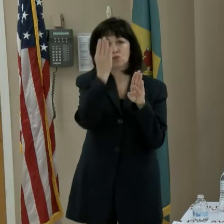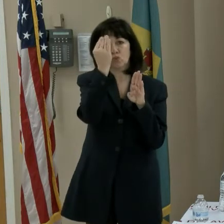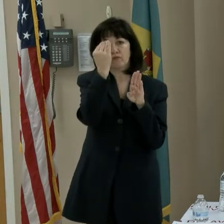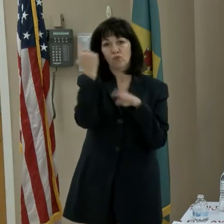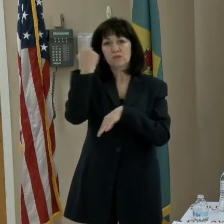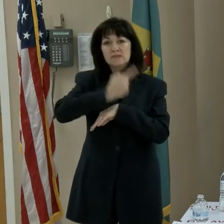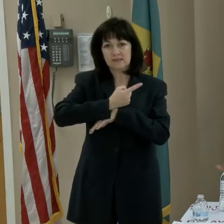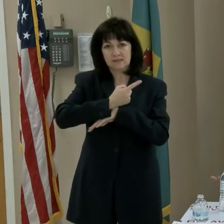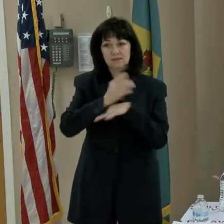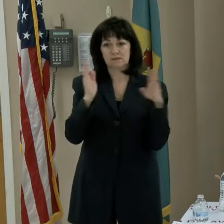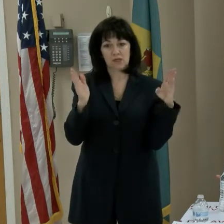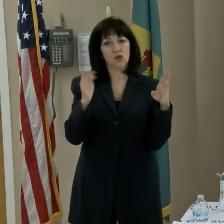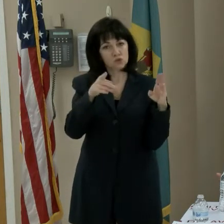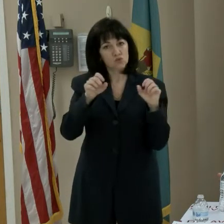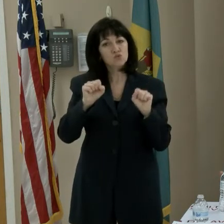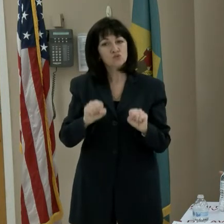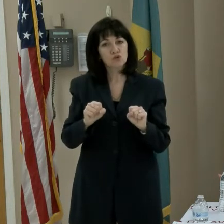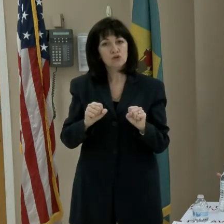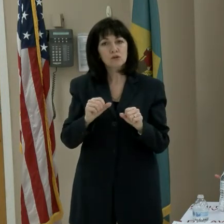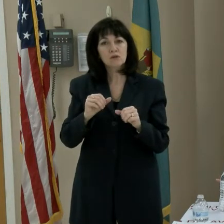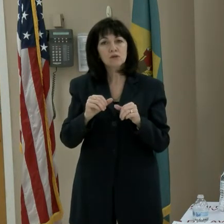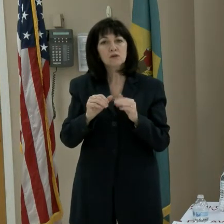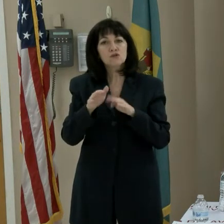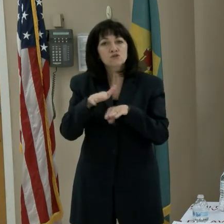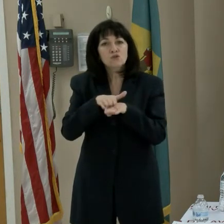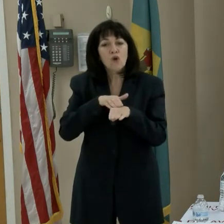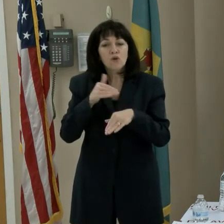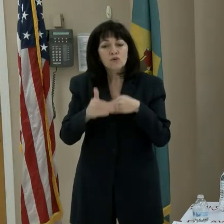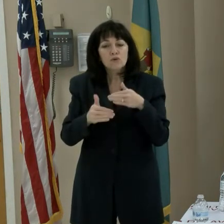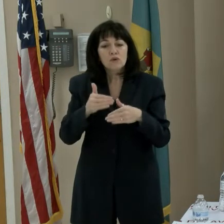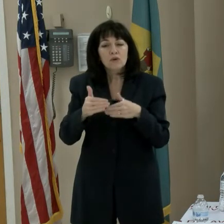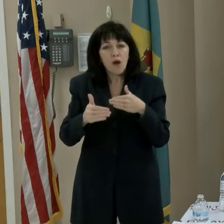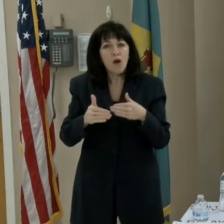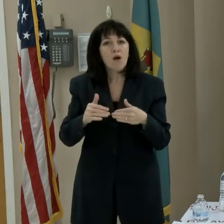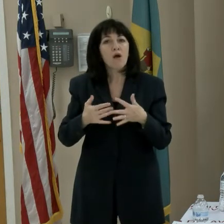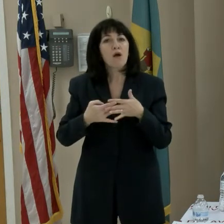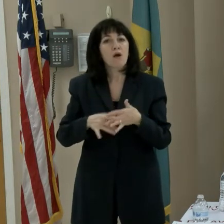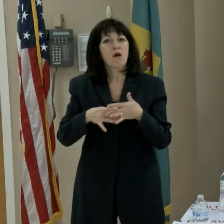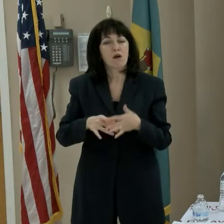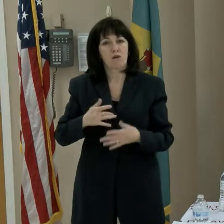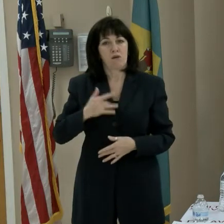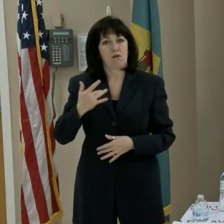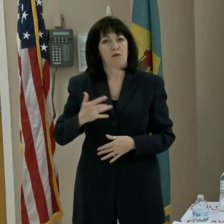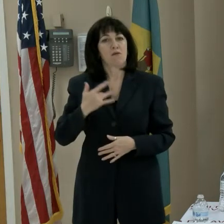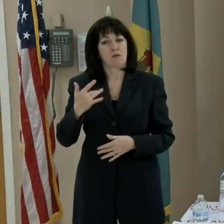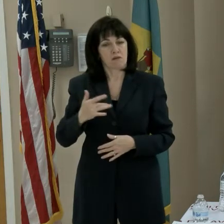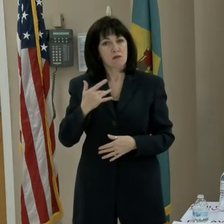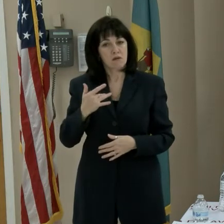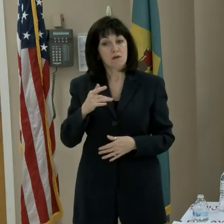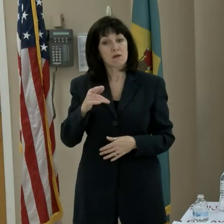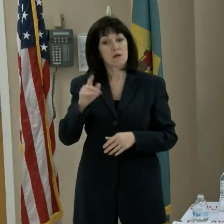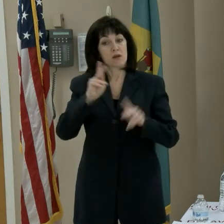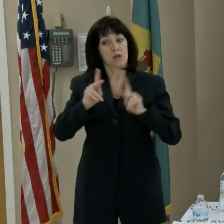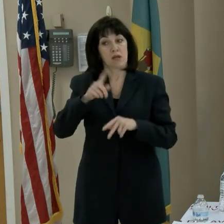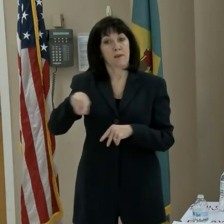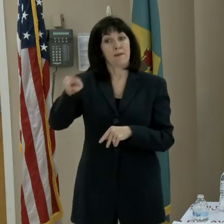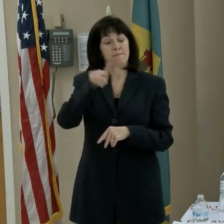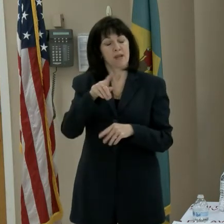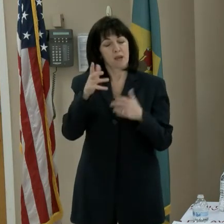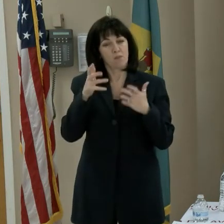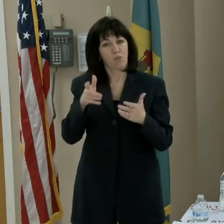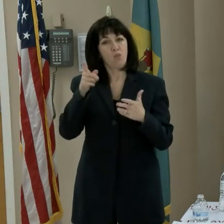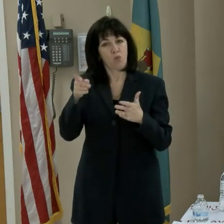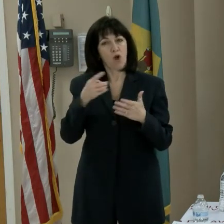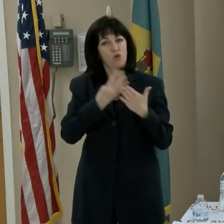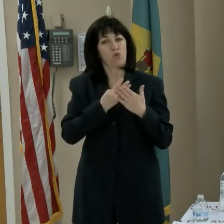develop symptoms, and that's the time period for which we want people to especially quarantine themselves from others